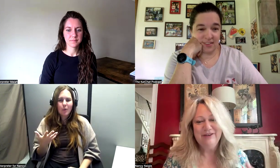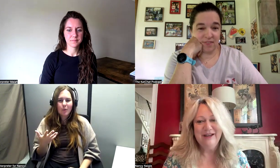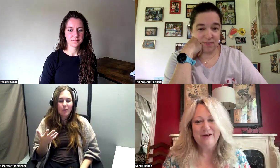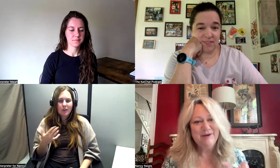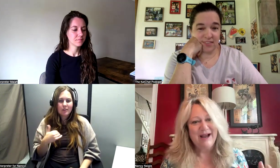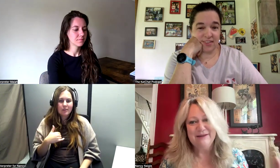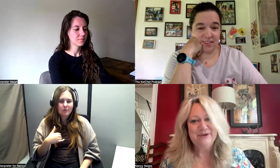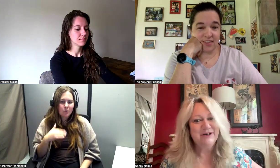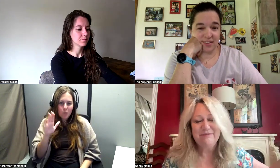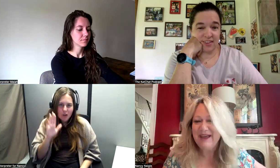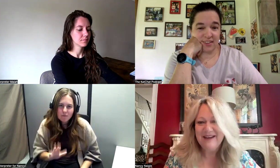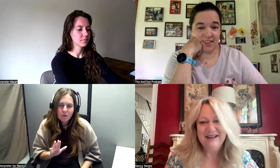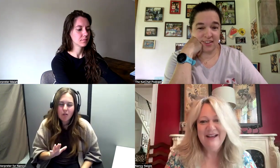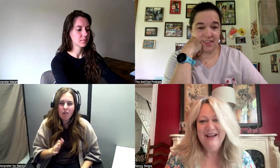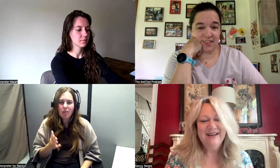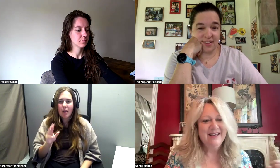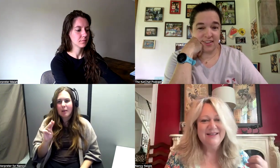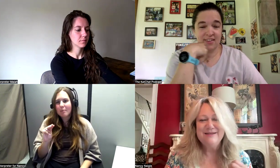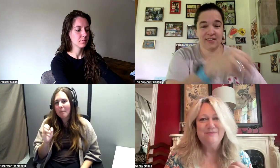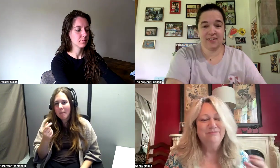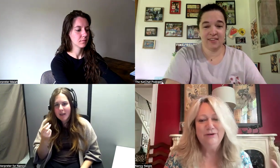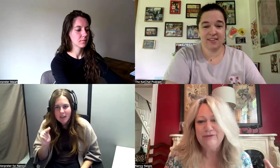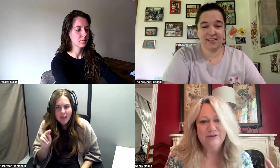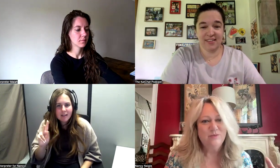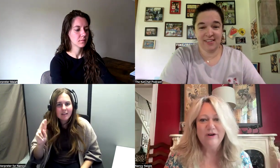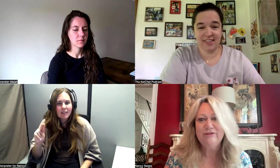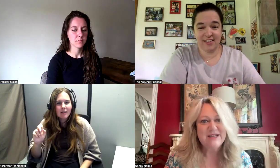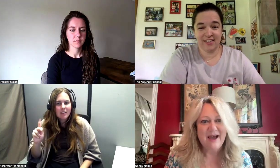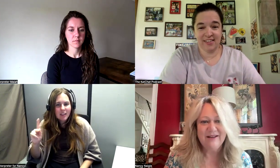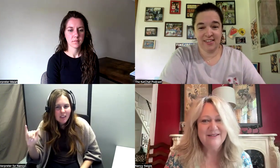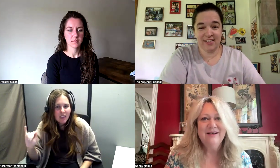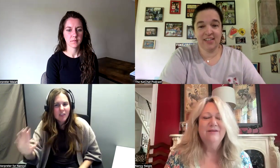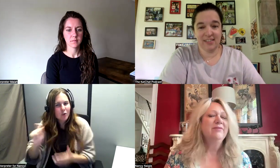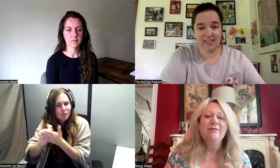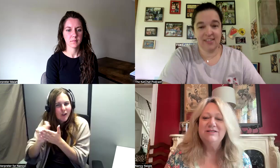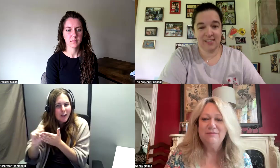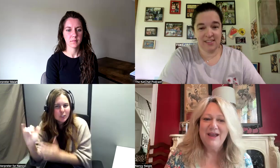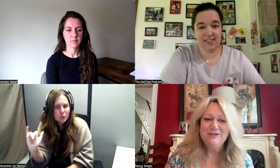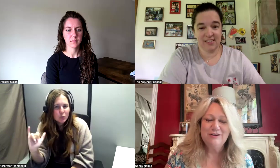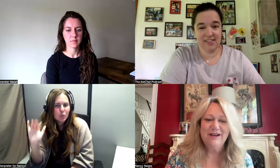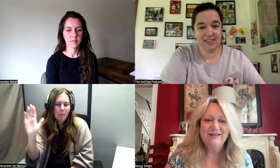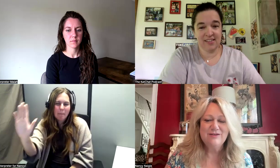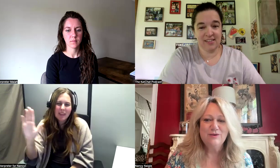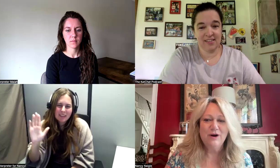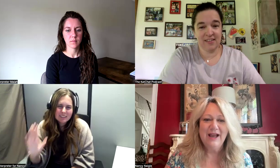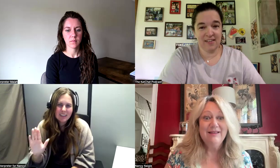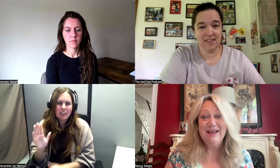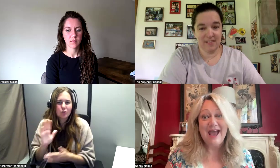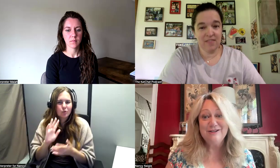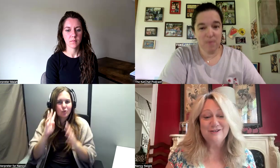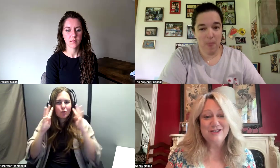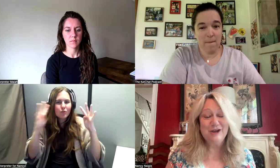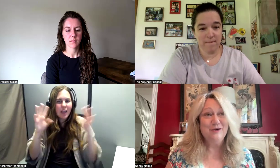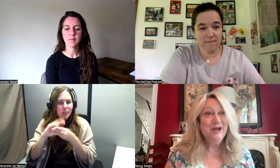up the movie, me writing the book, Megan and Nikki's beautiful, wonderful talent coming to the page to create that story. And